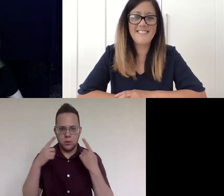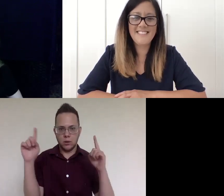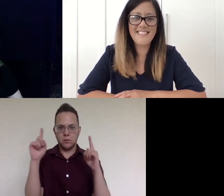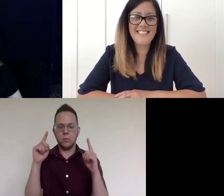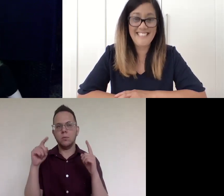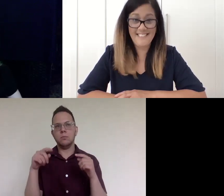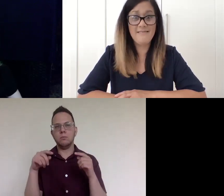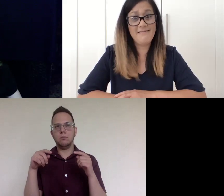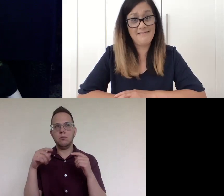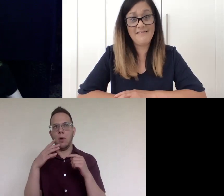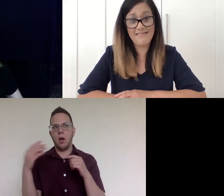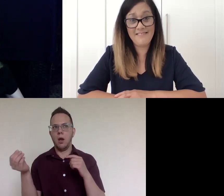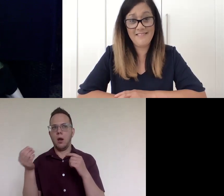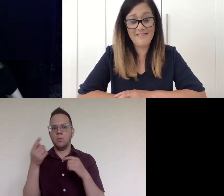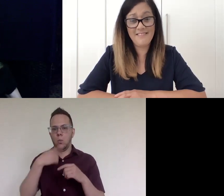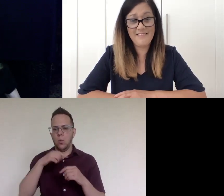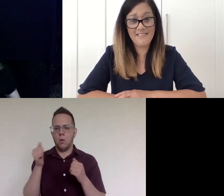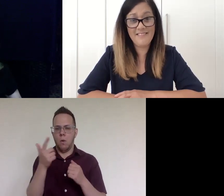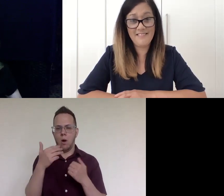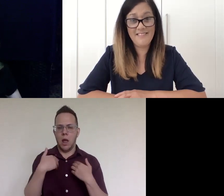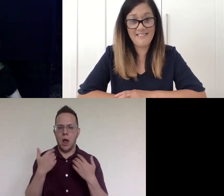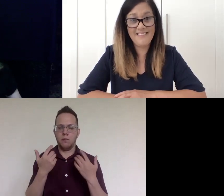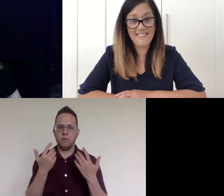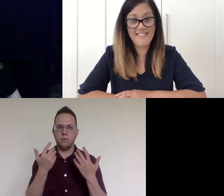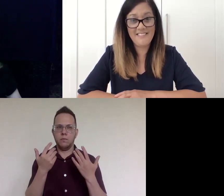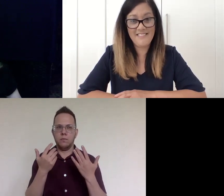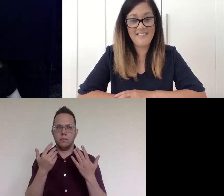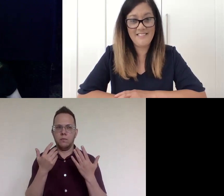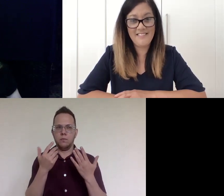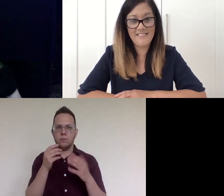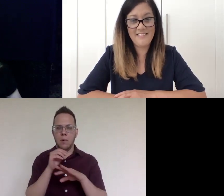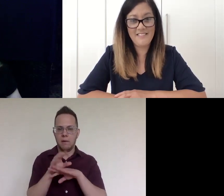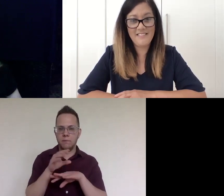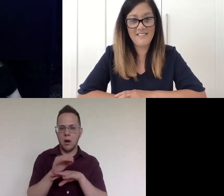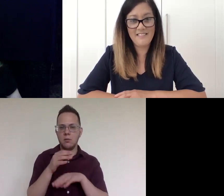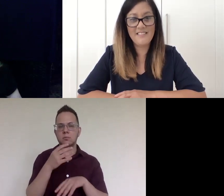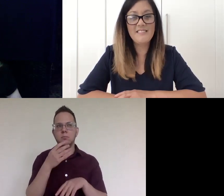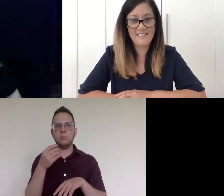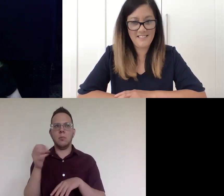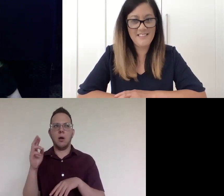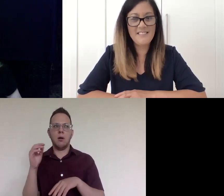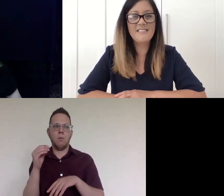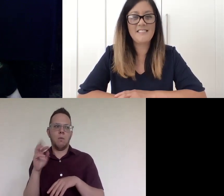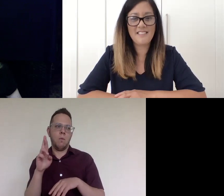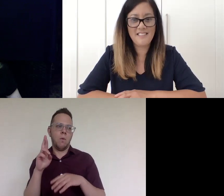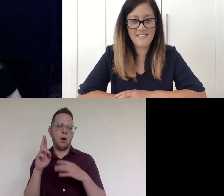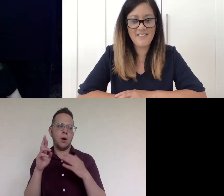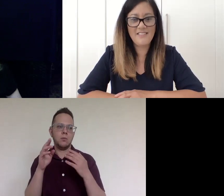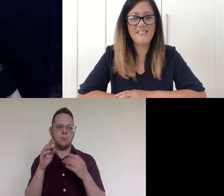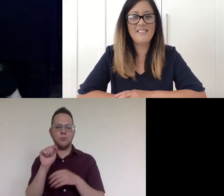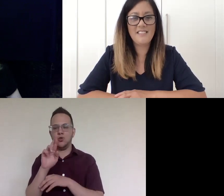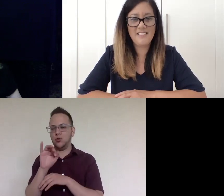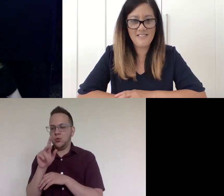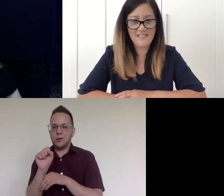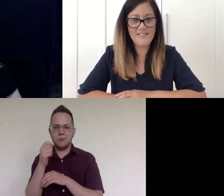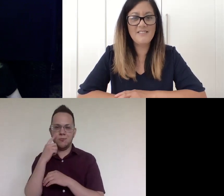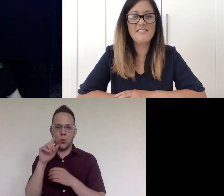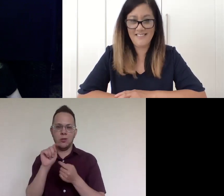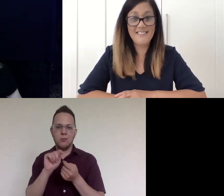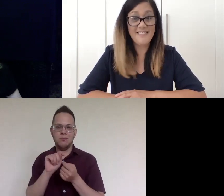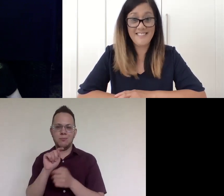interpreter. So it's not a one-size-fits-all situation. You have to get the student's